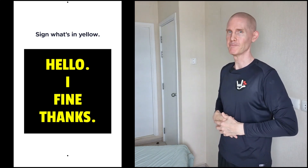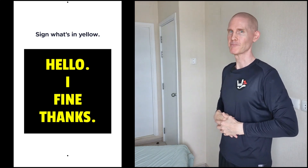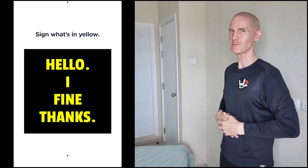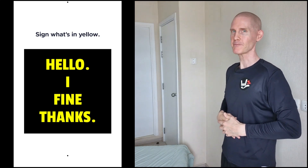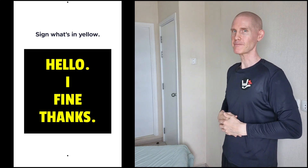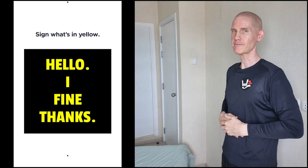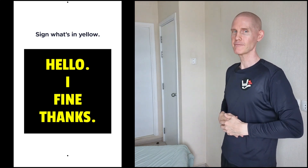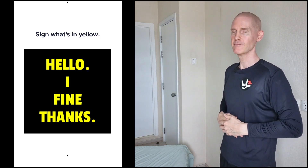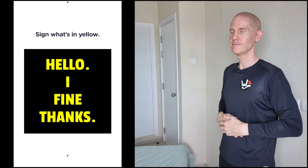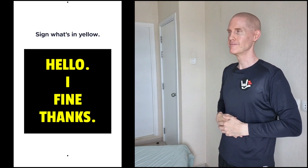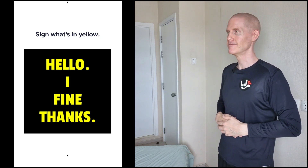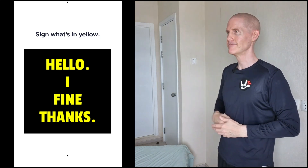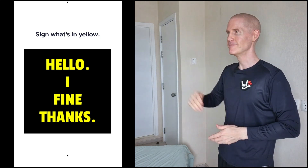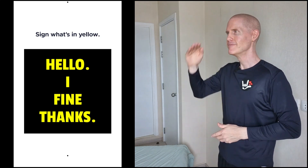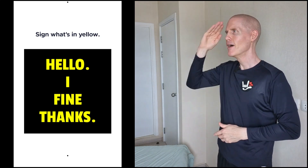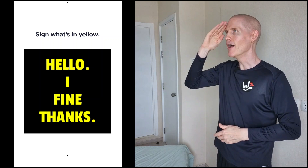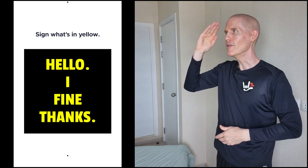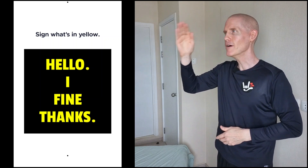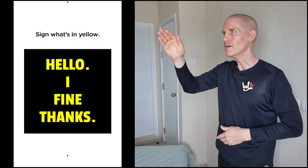not?